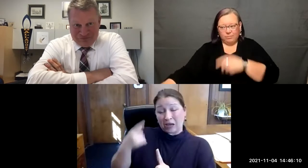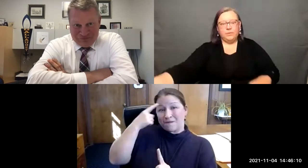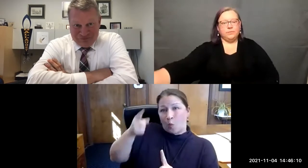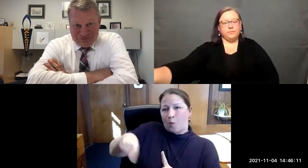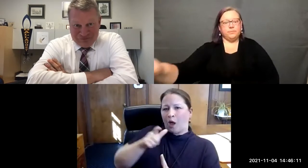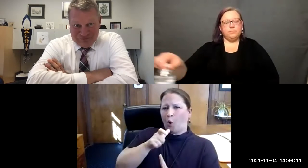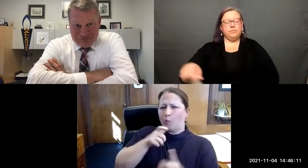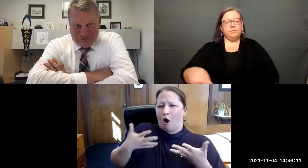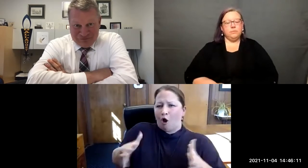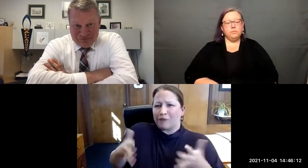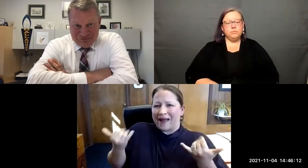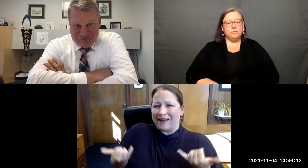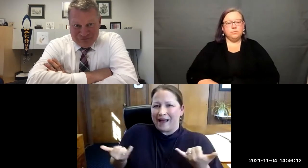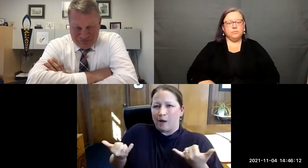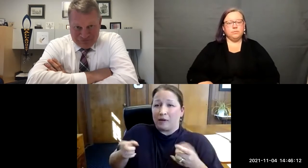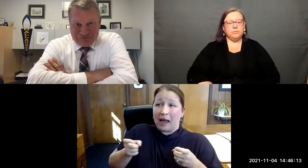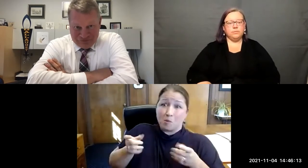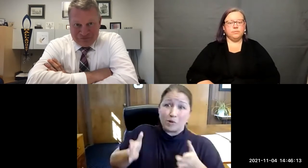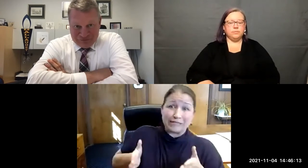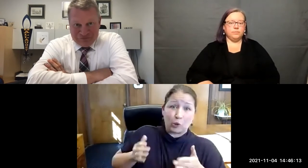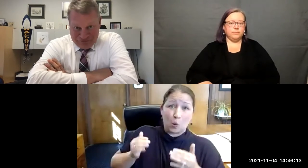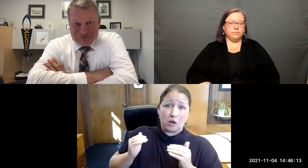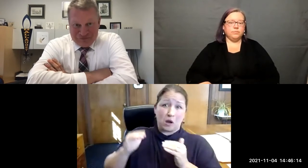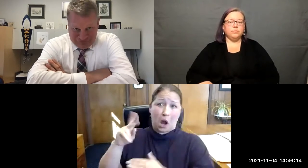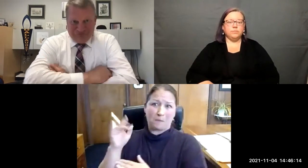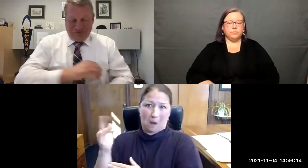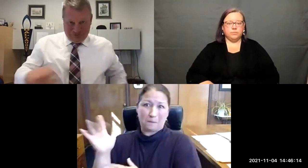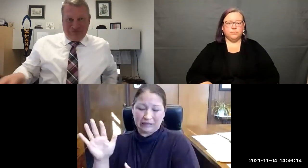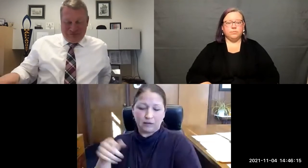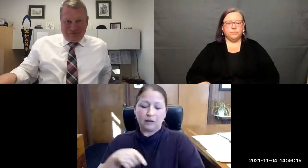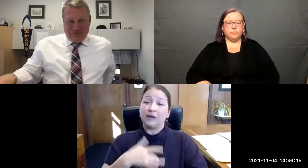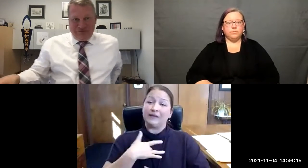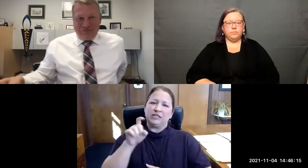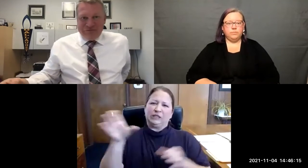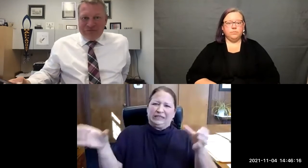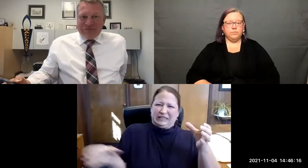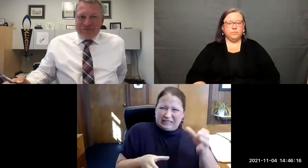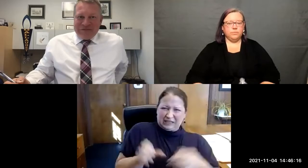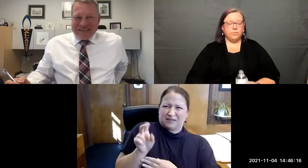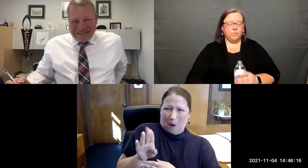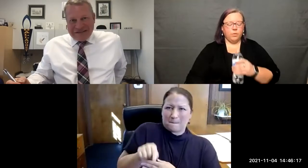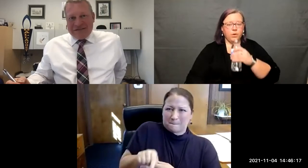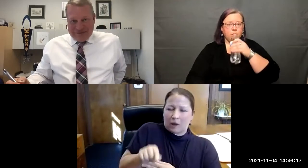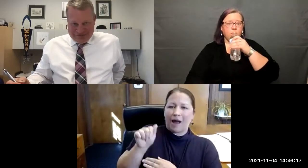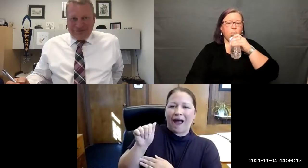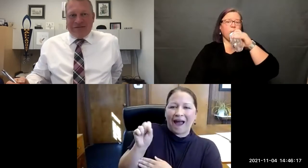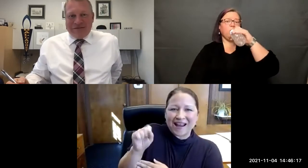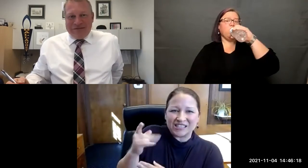Academy specifically, looking at those who are already involved, maybe administrators, current administrators, or those who are in upper levels of management